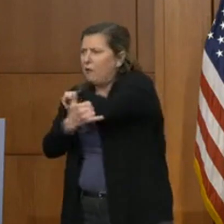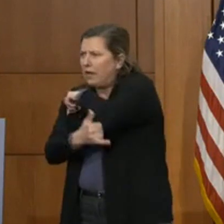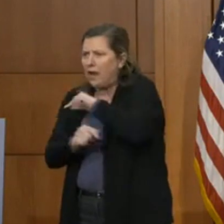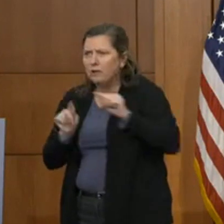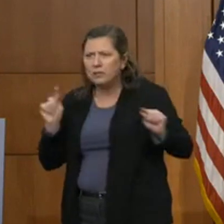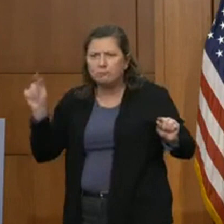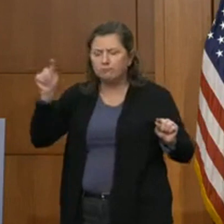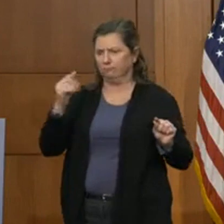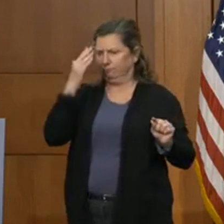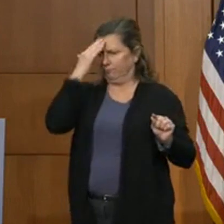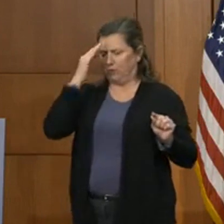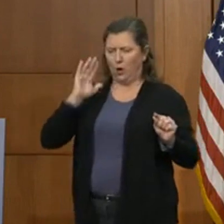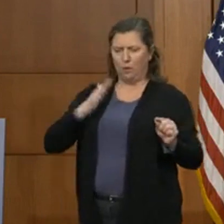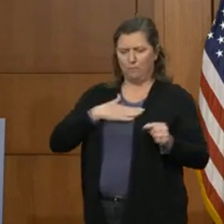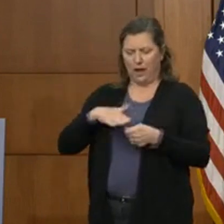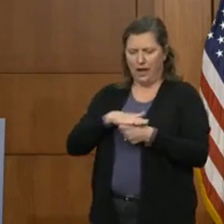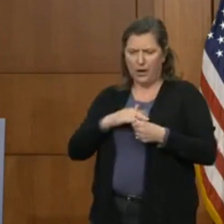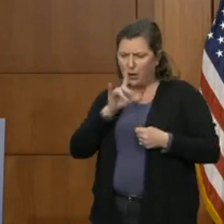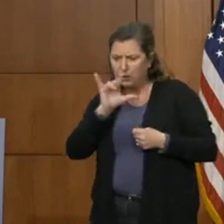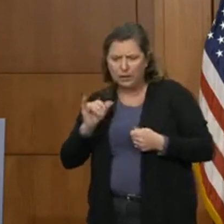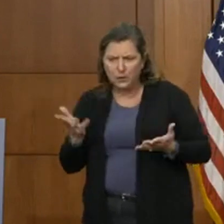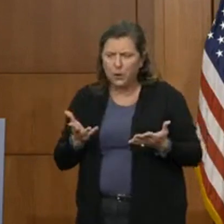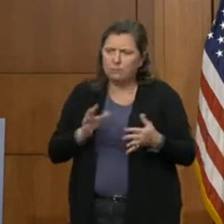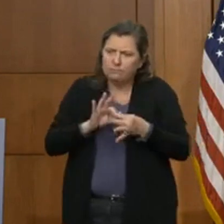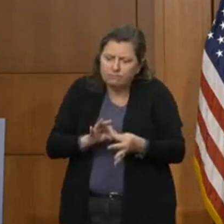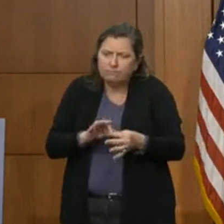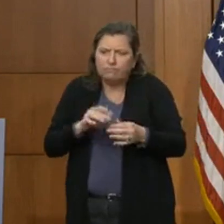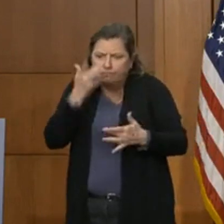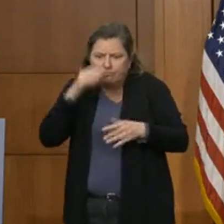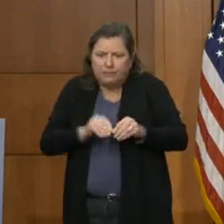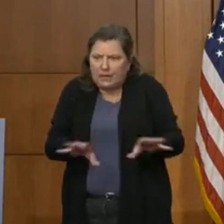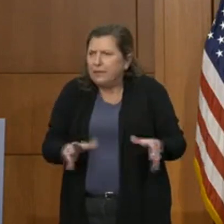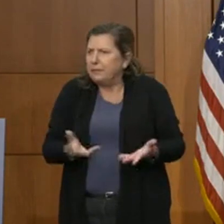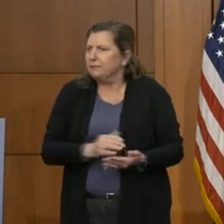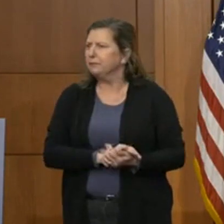know how they're doing regarding the COVID-19 pandemic.